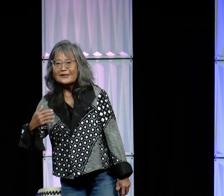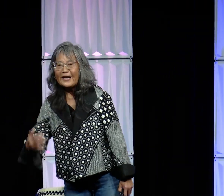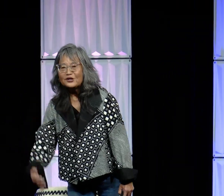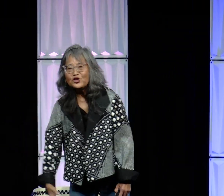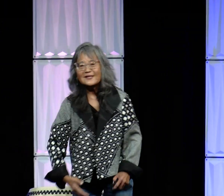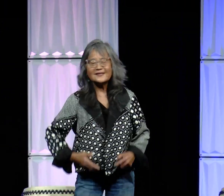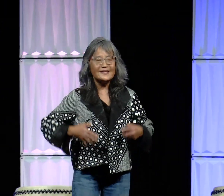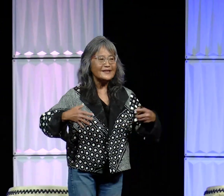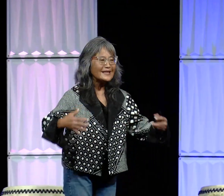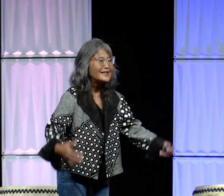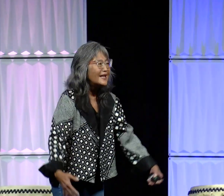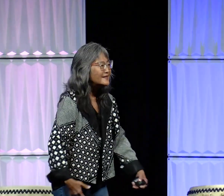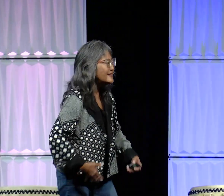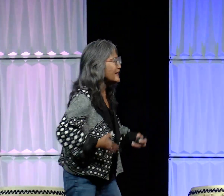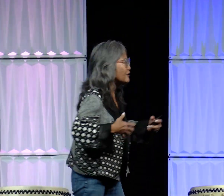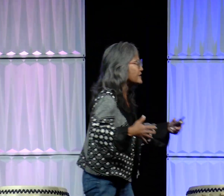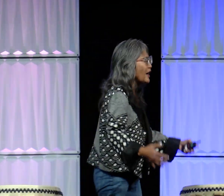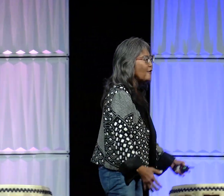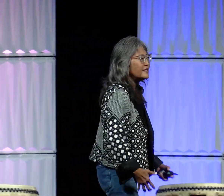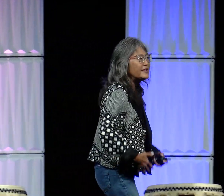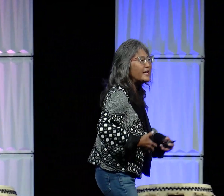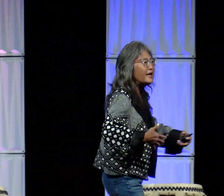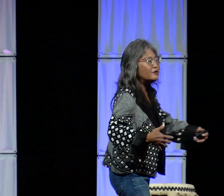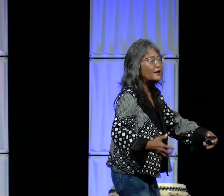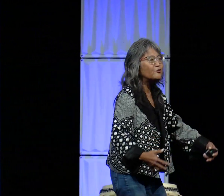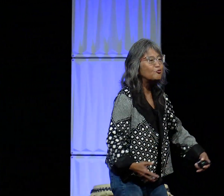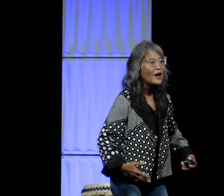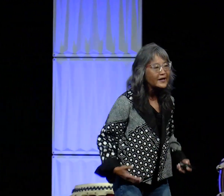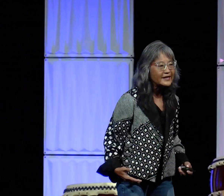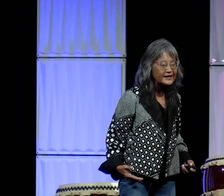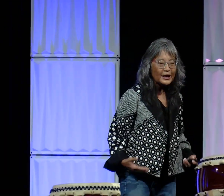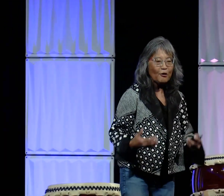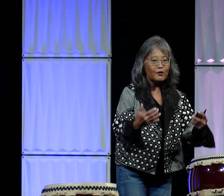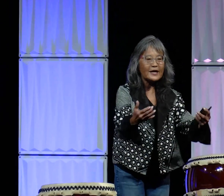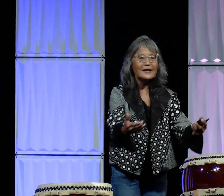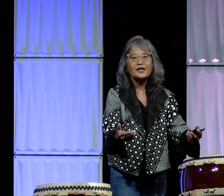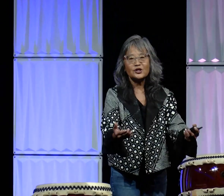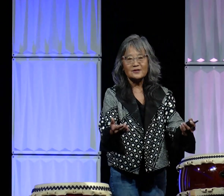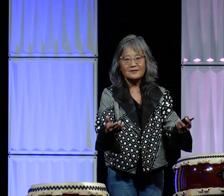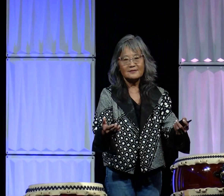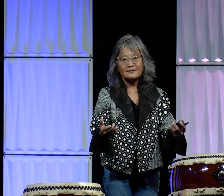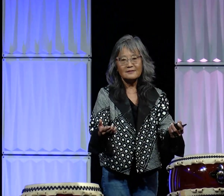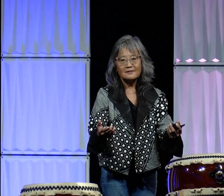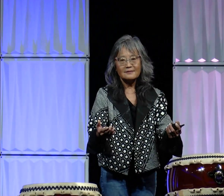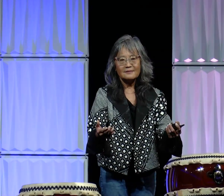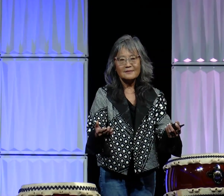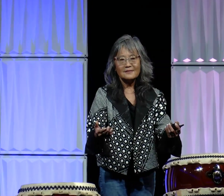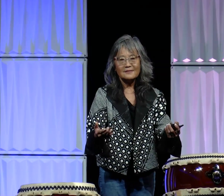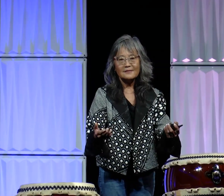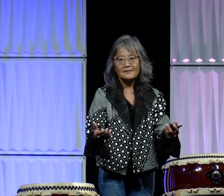we are digesting and cleansing ourselves and getting ourselves ready for connection?